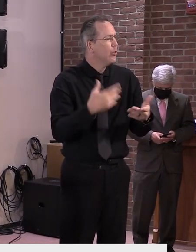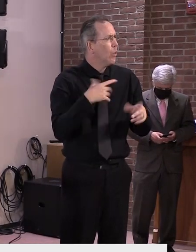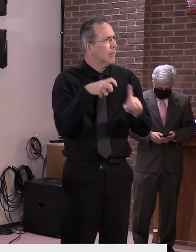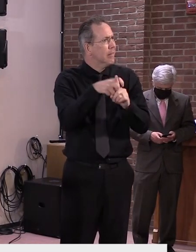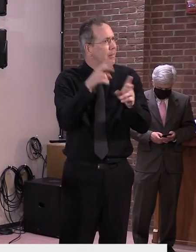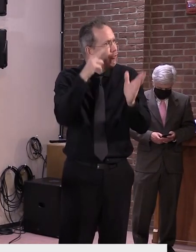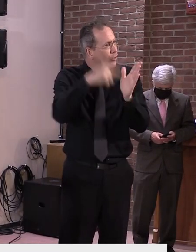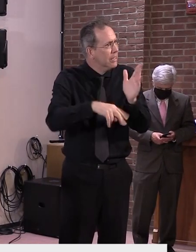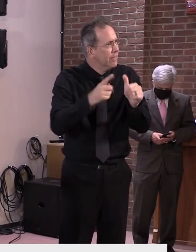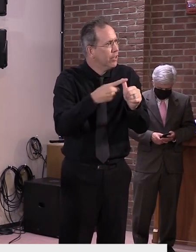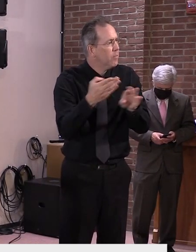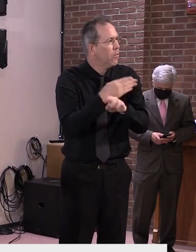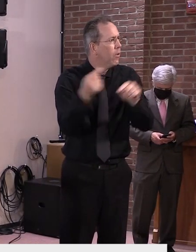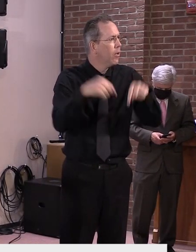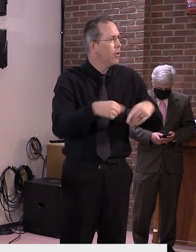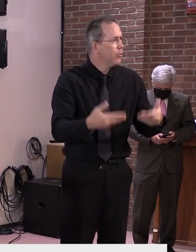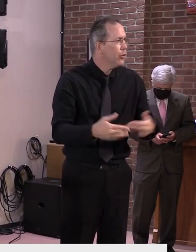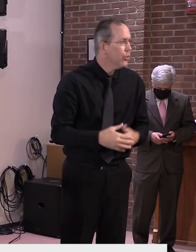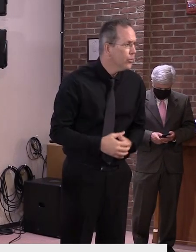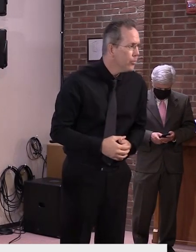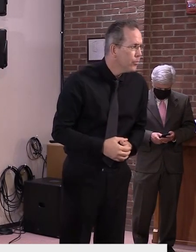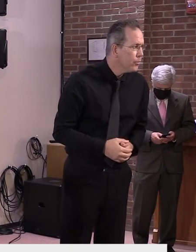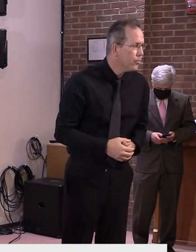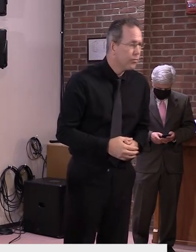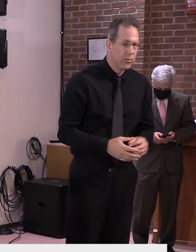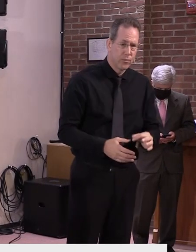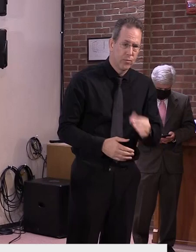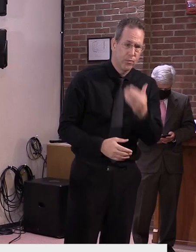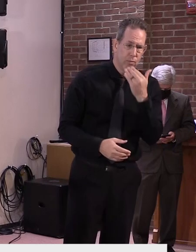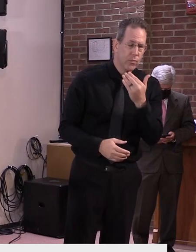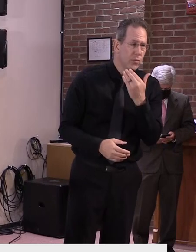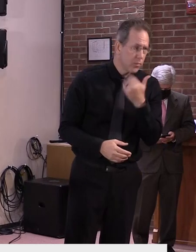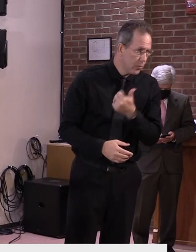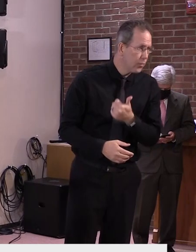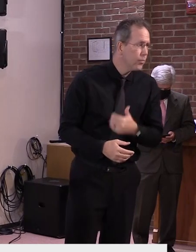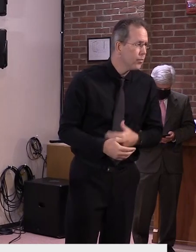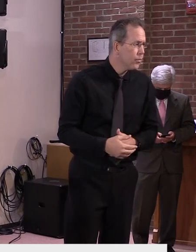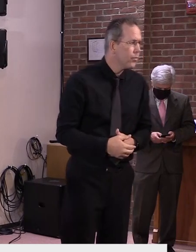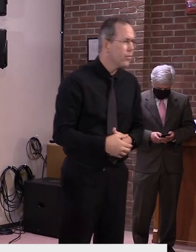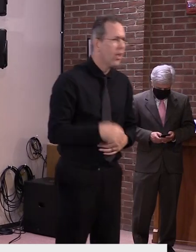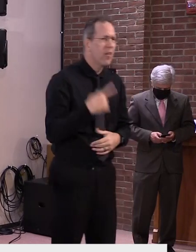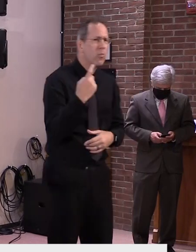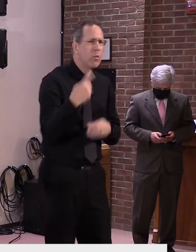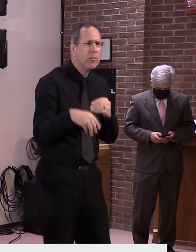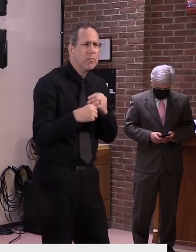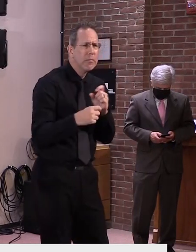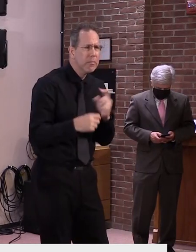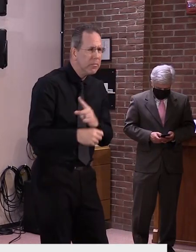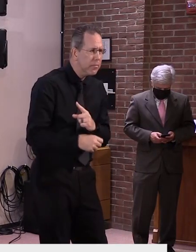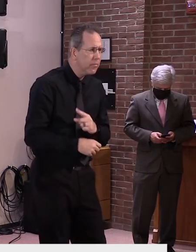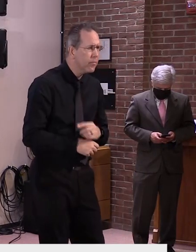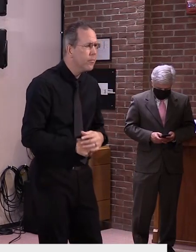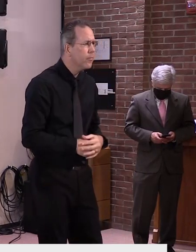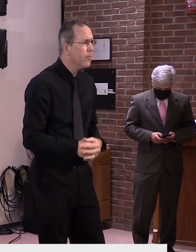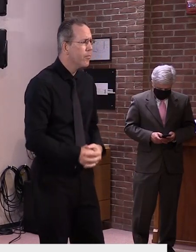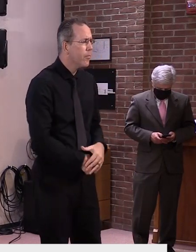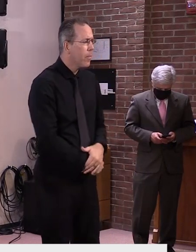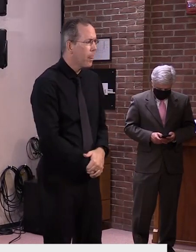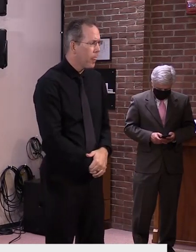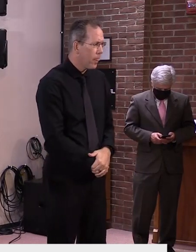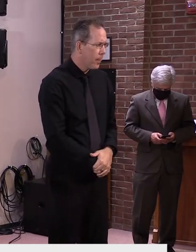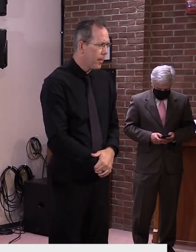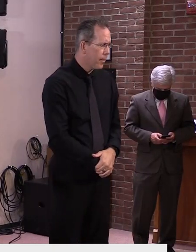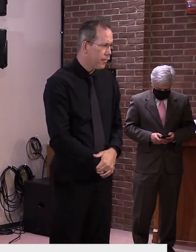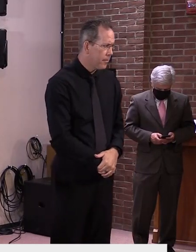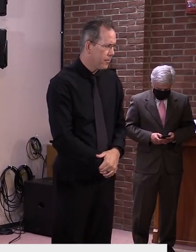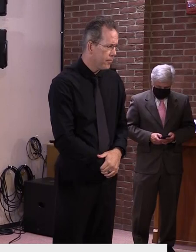Thank you. I have one other, it's not exactly a question, it's a request, but if Dr. Levine would be kind enough